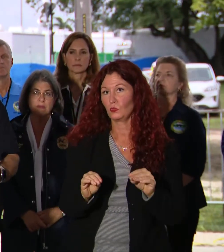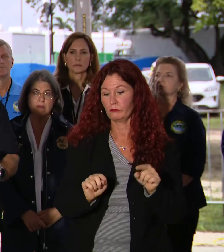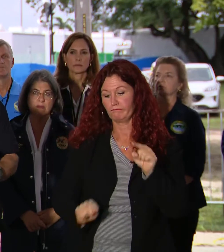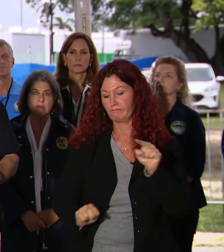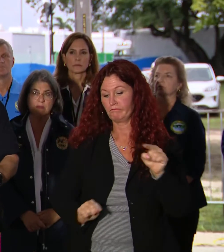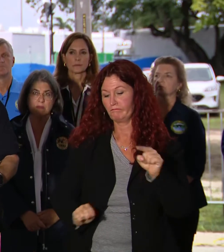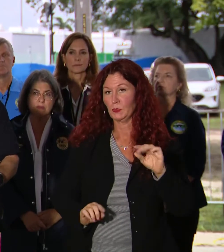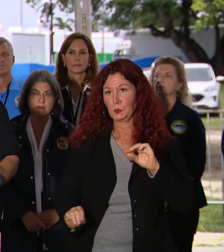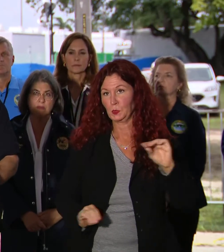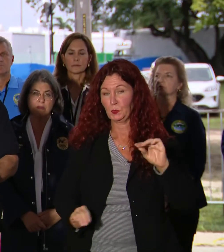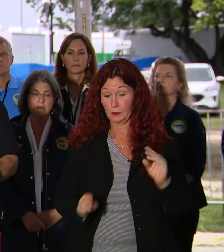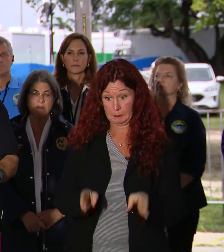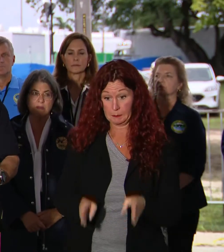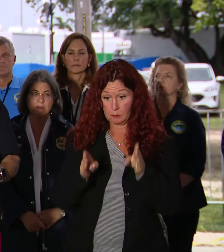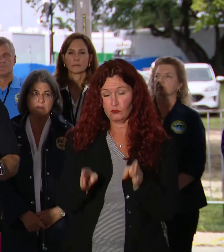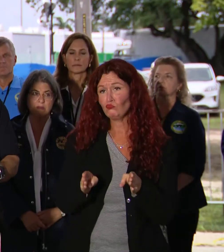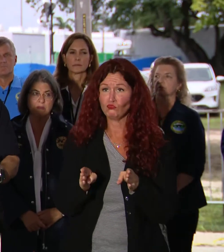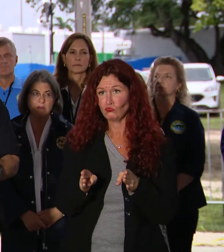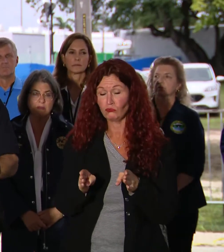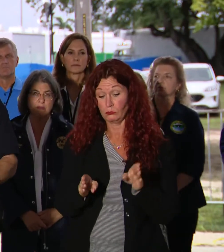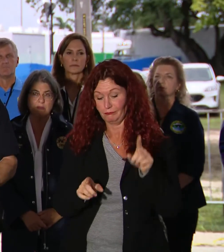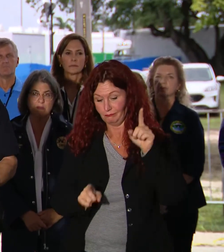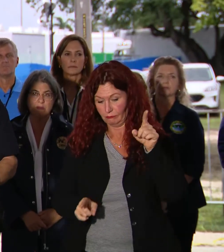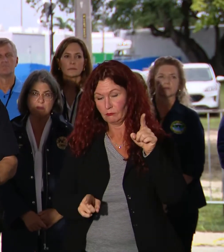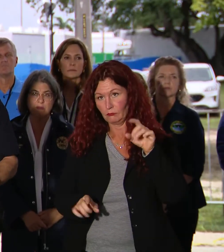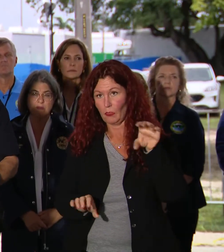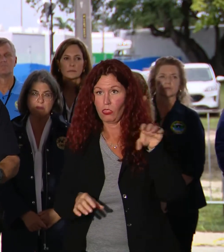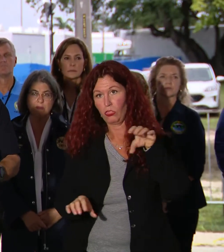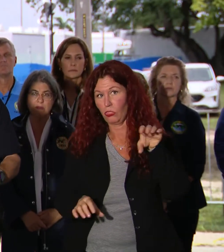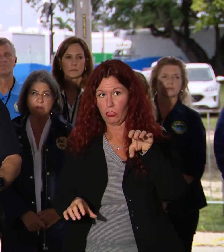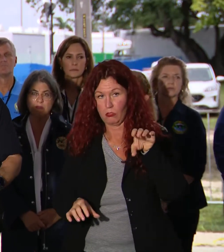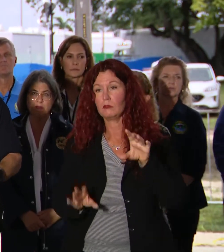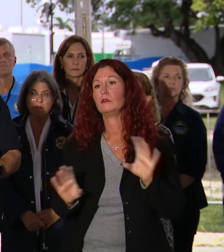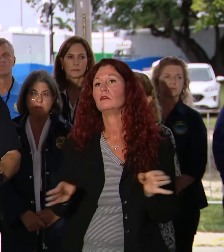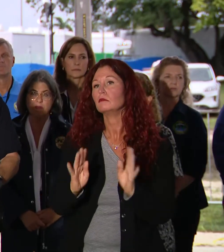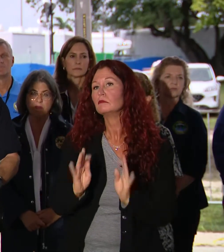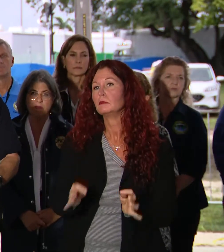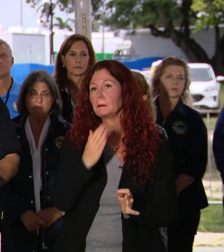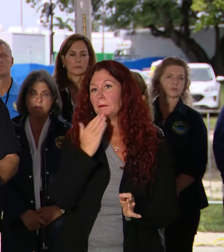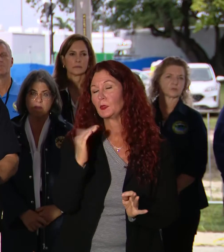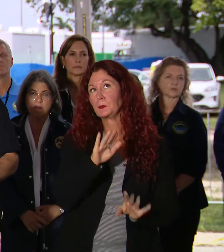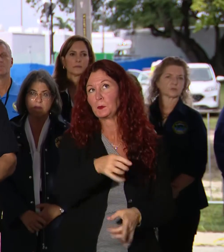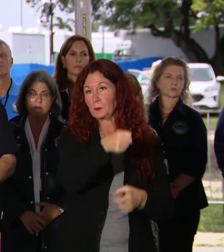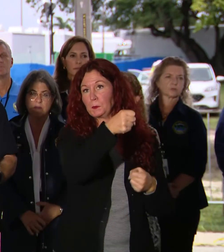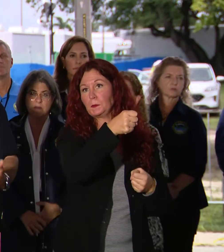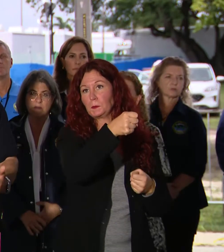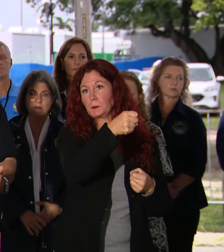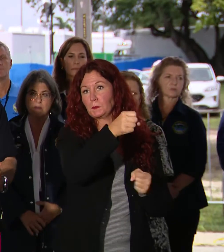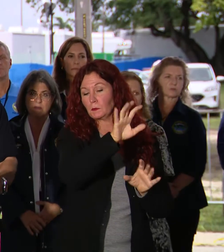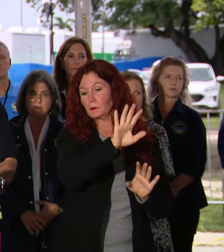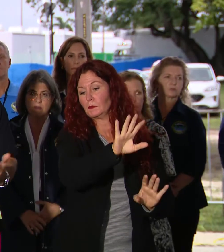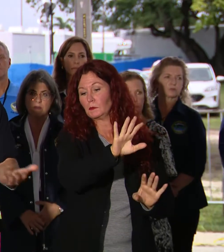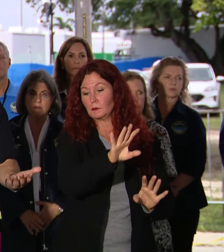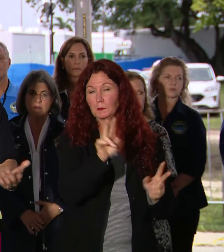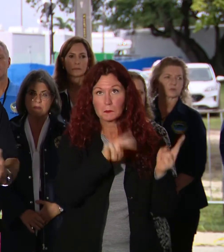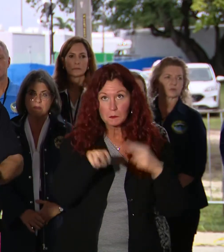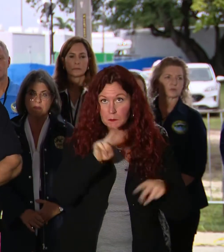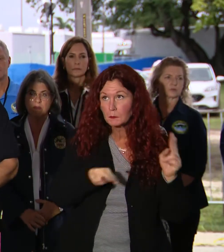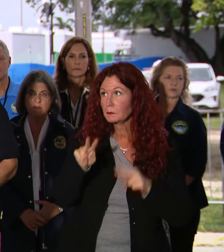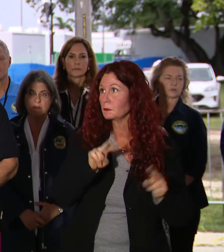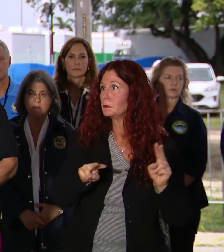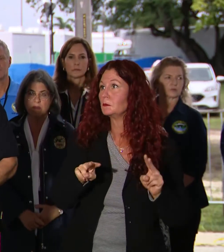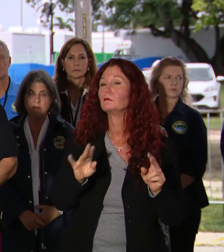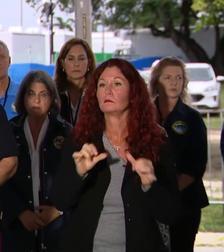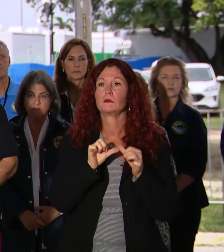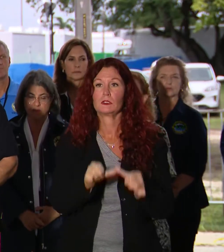and the integrity of the operation, we determined it was best to pause the operations, reevaluate our plan, and then remobilize today, as was